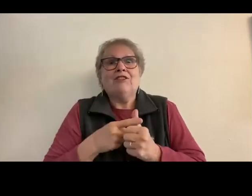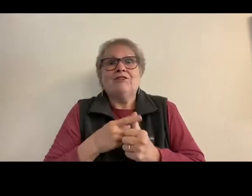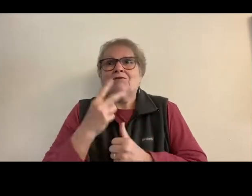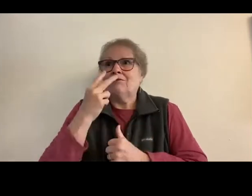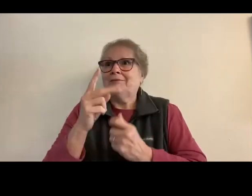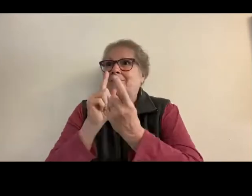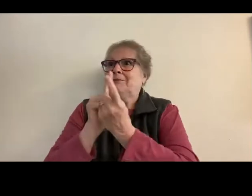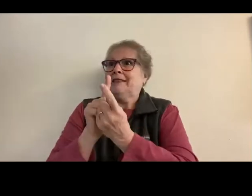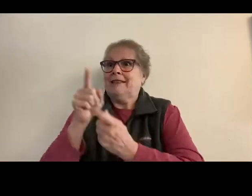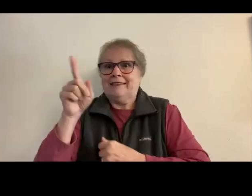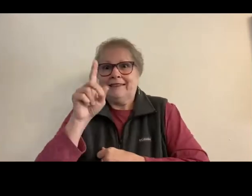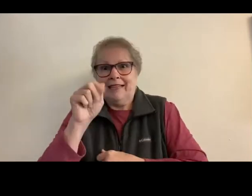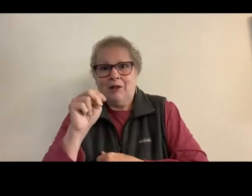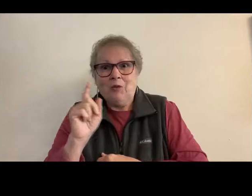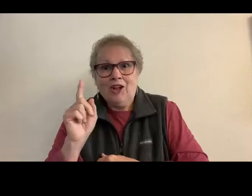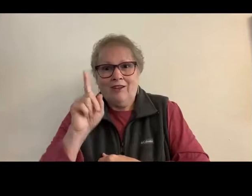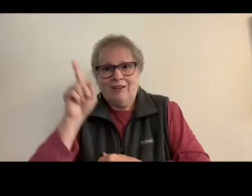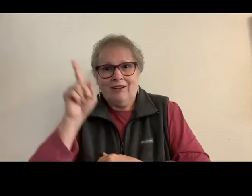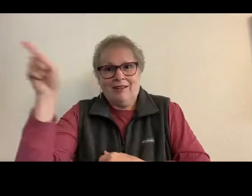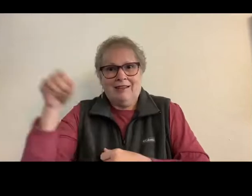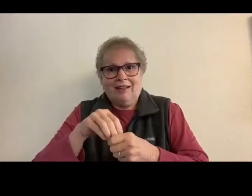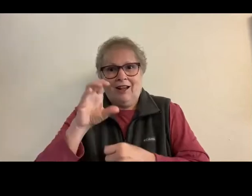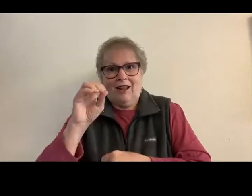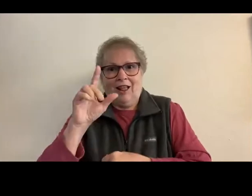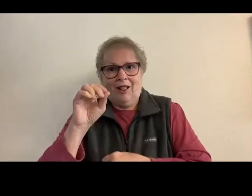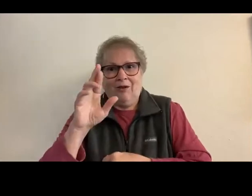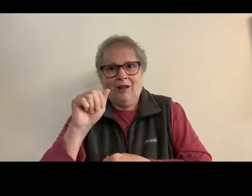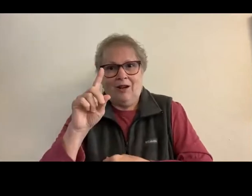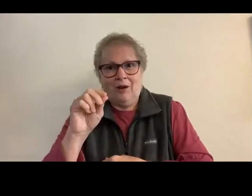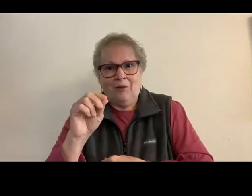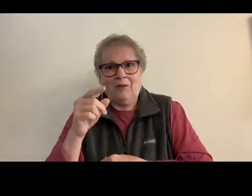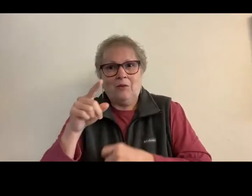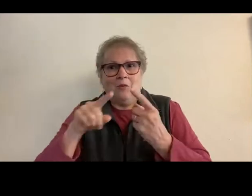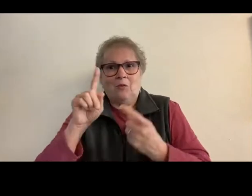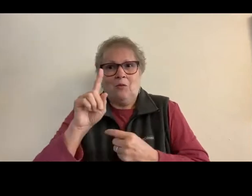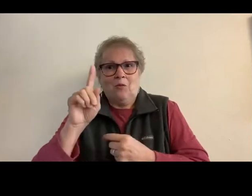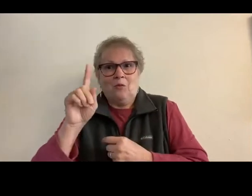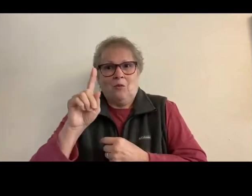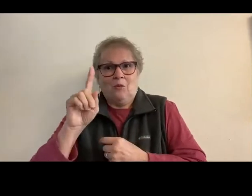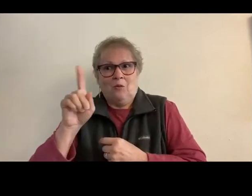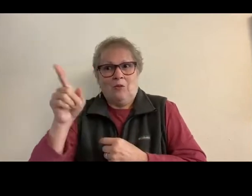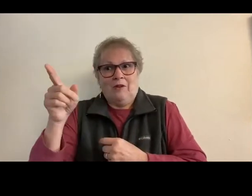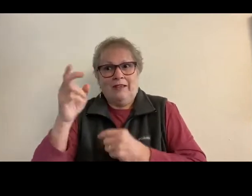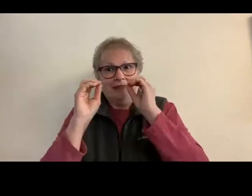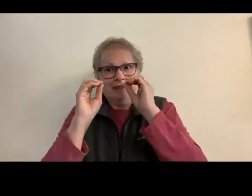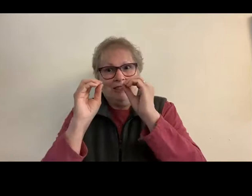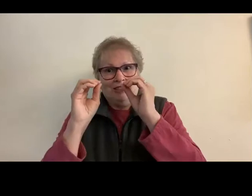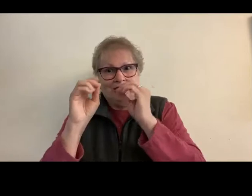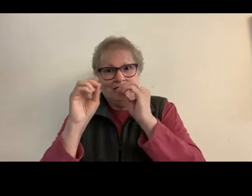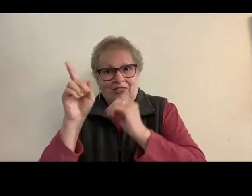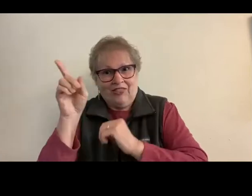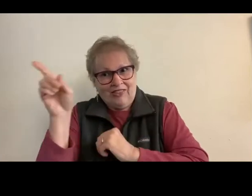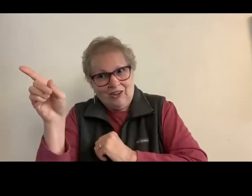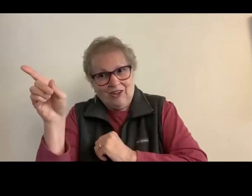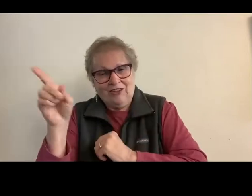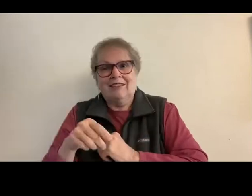with you. When I first met Dan, where was it? In Colorado. And where? He